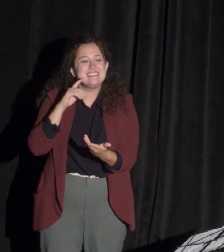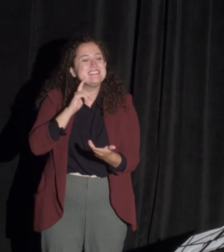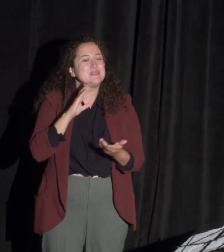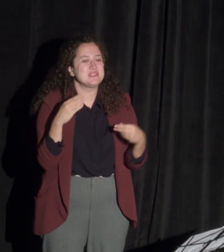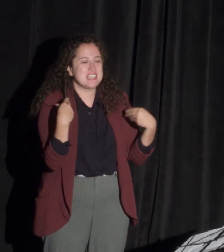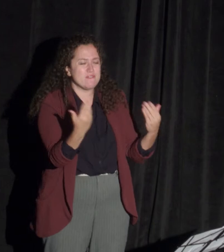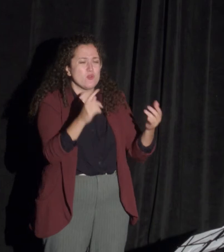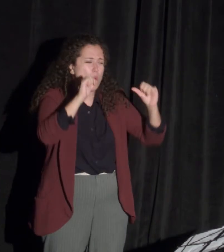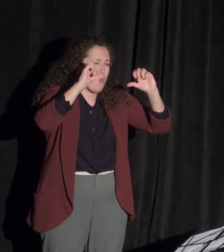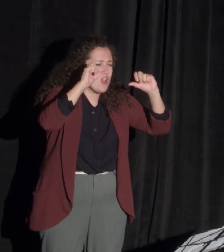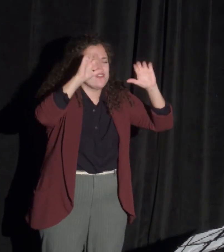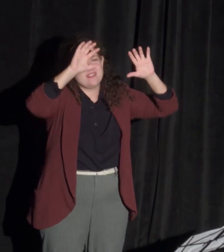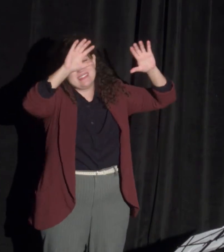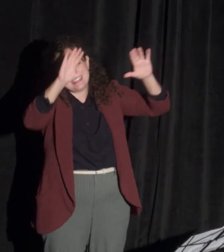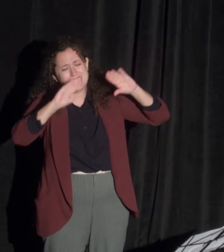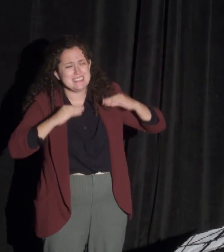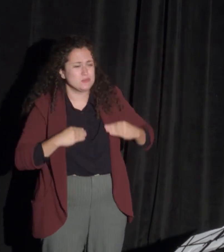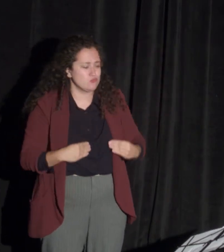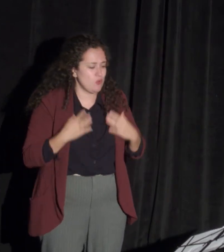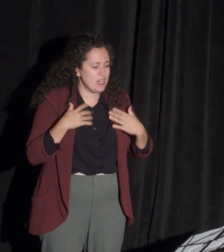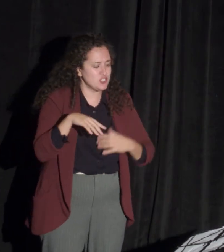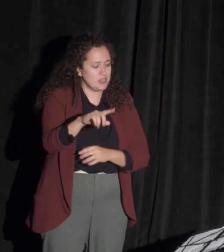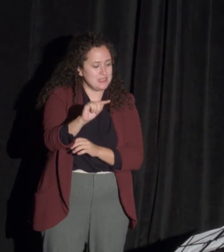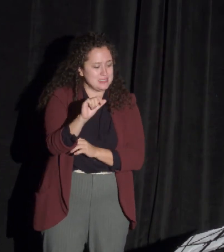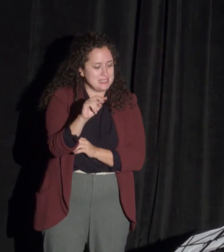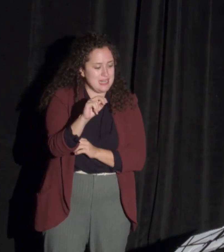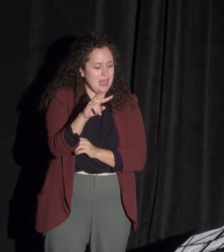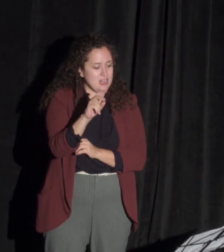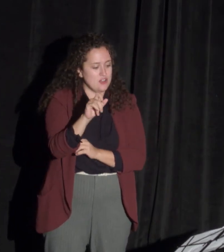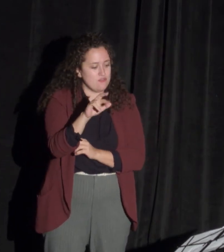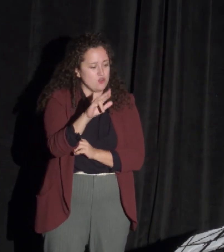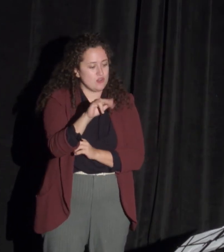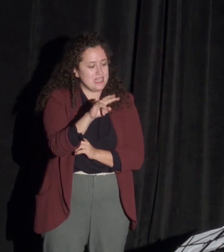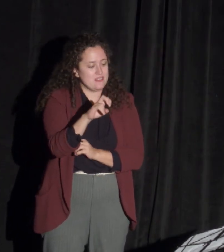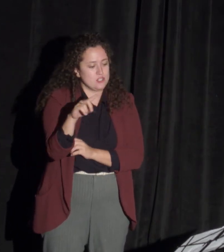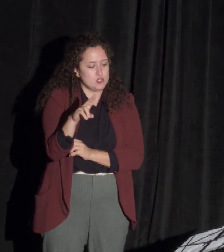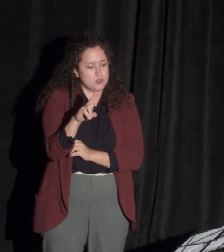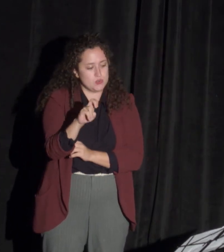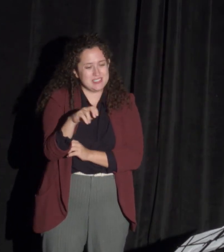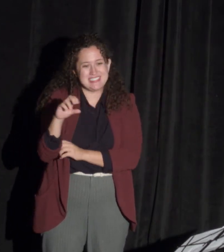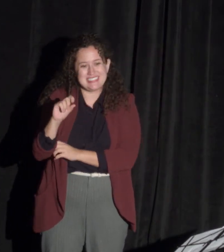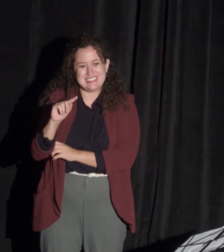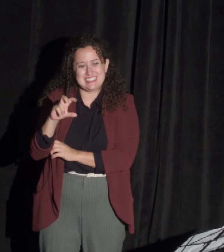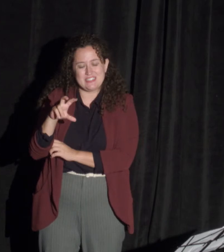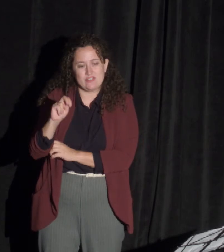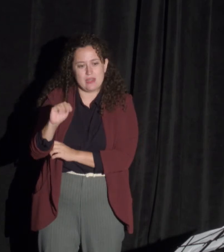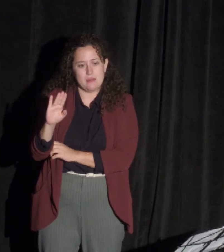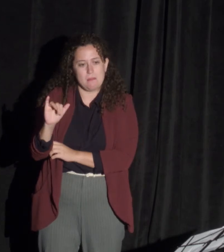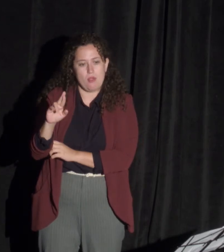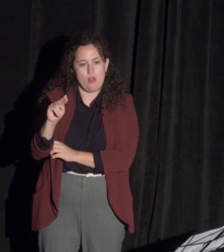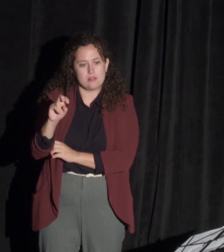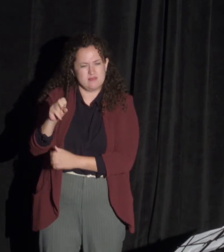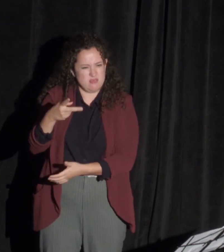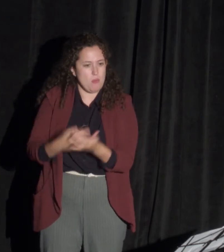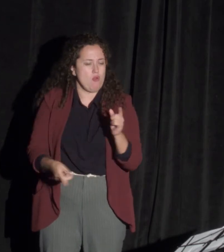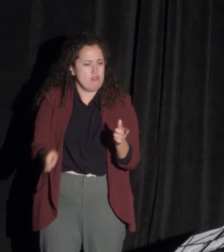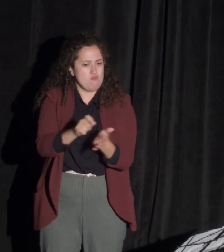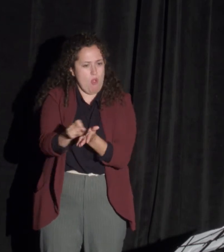inspirational Tananarive Due and Stephen Barnes. They are the author of so many novels that we love, and they taught an acclaimed college